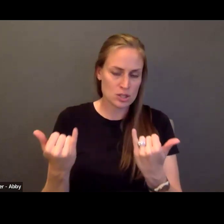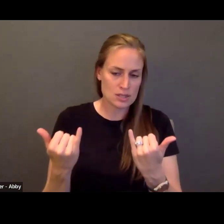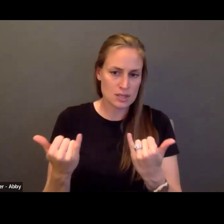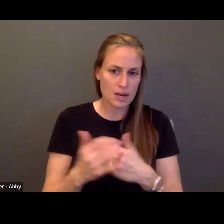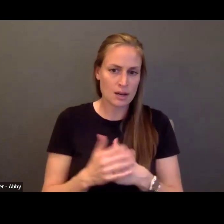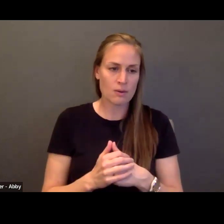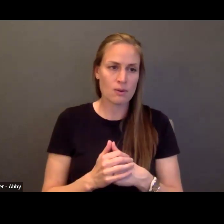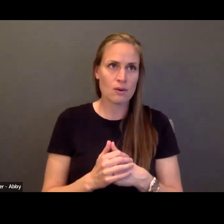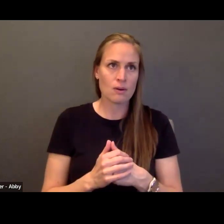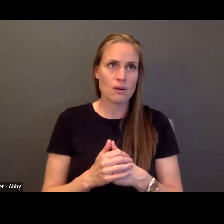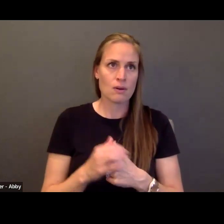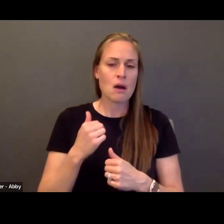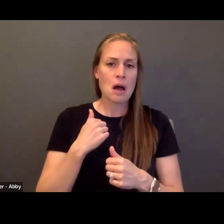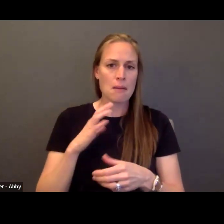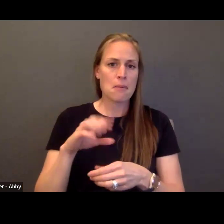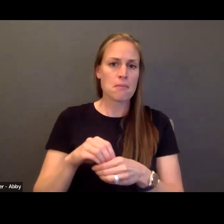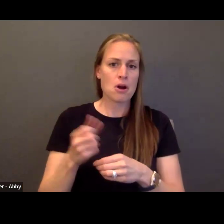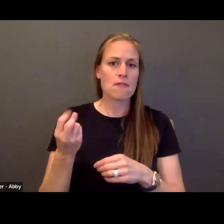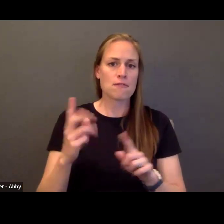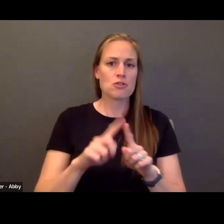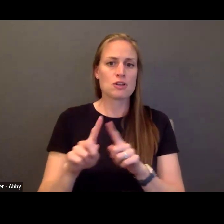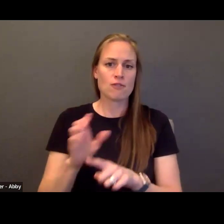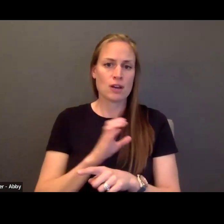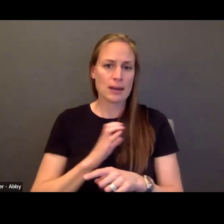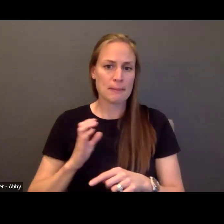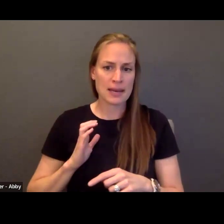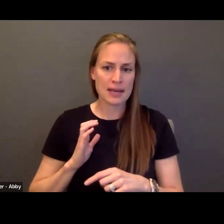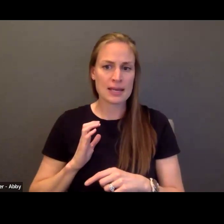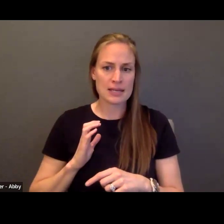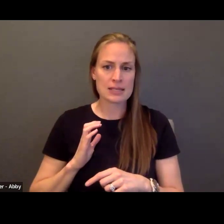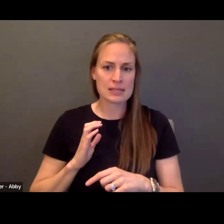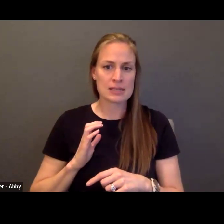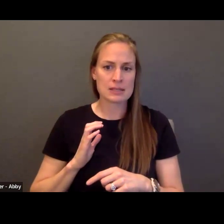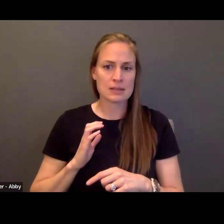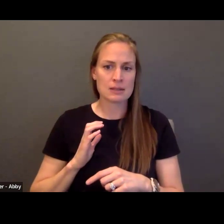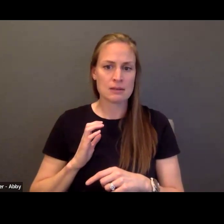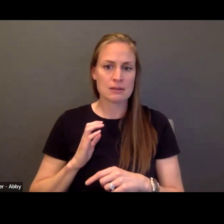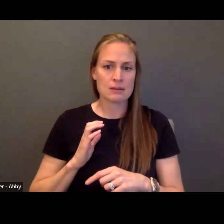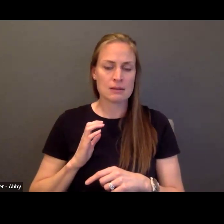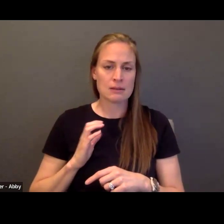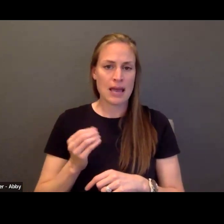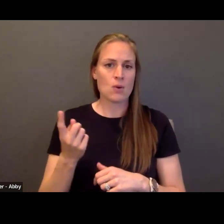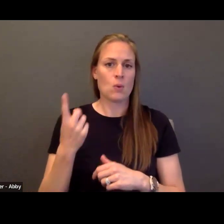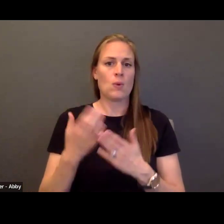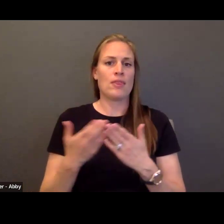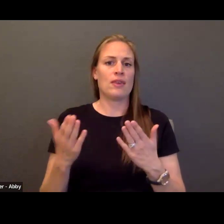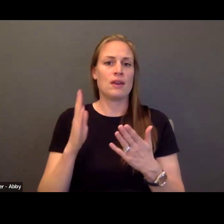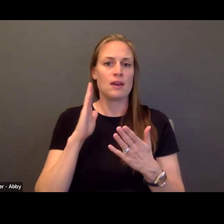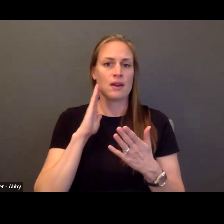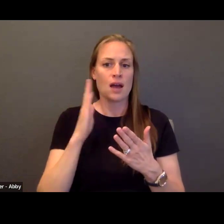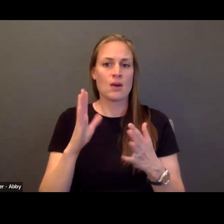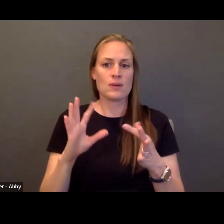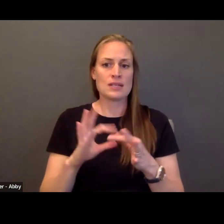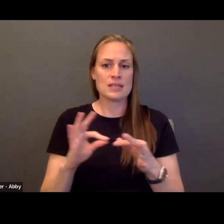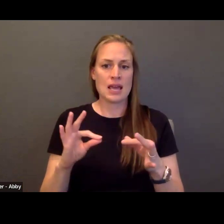I sit on a few different committees on behalf of the governor's office, and one of the things I would say is that there are a lot of reports out there and